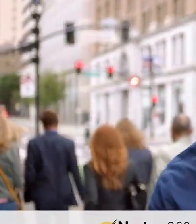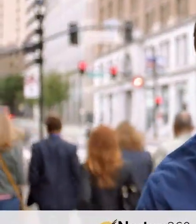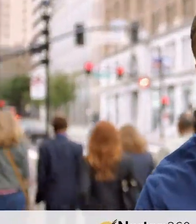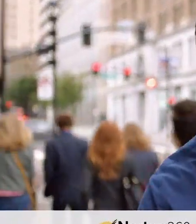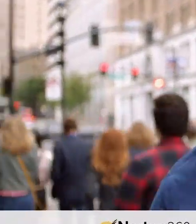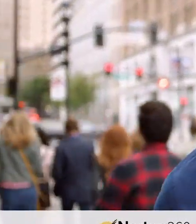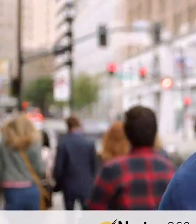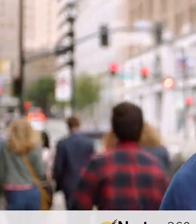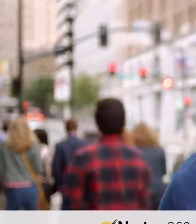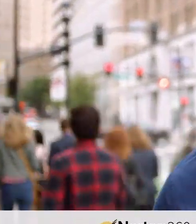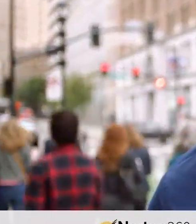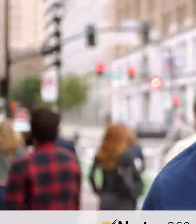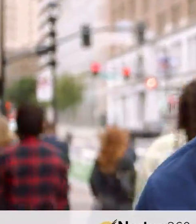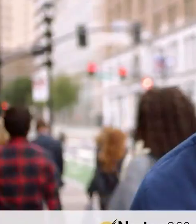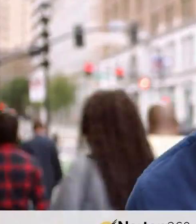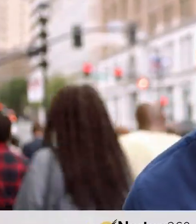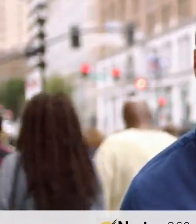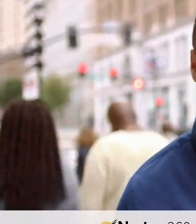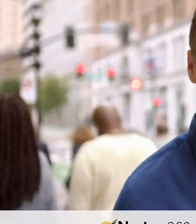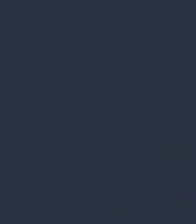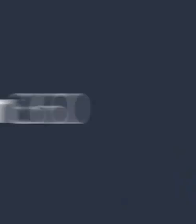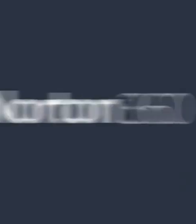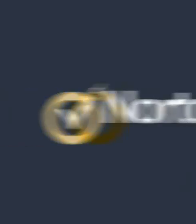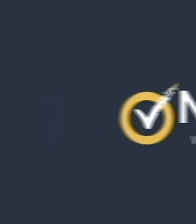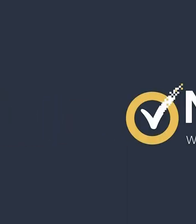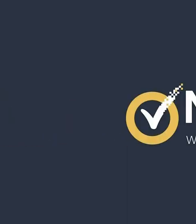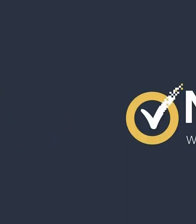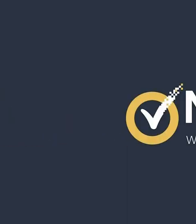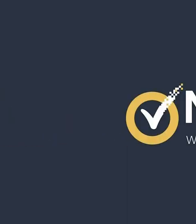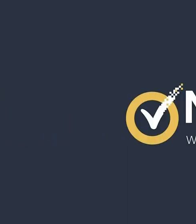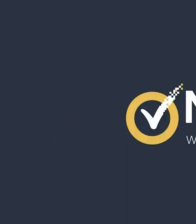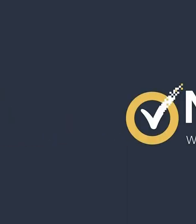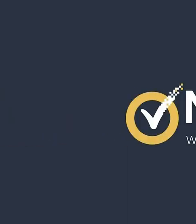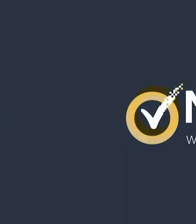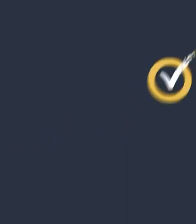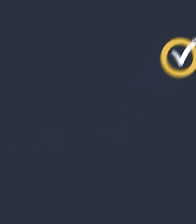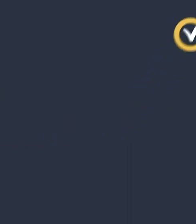become a victim. Here's how to join. Norton 360 with LifeLock.